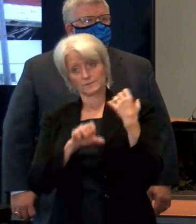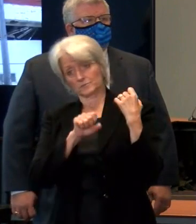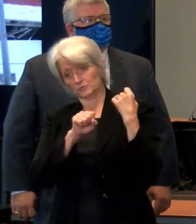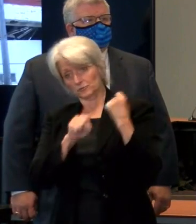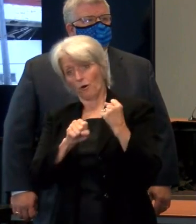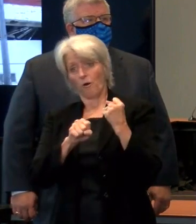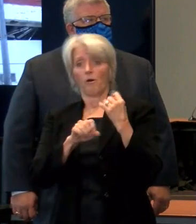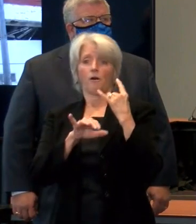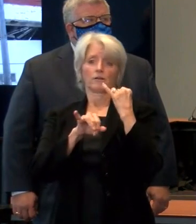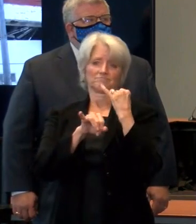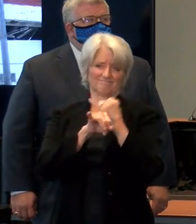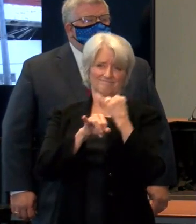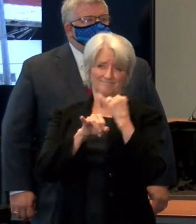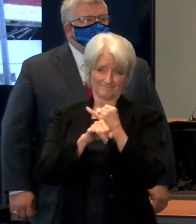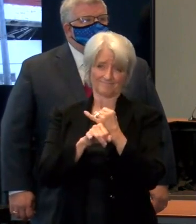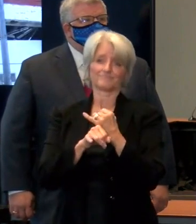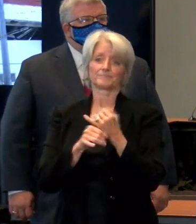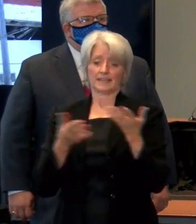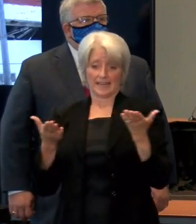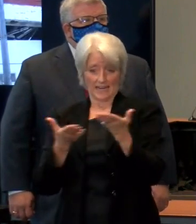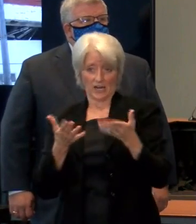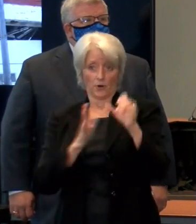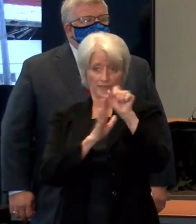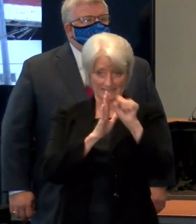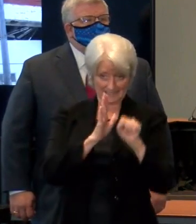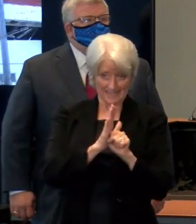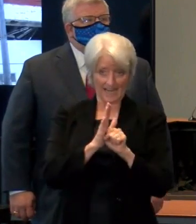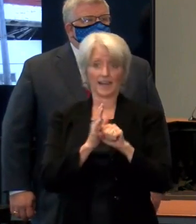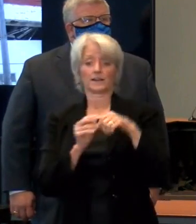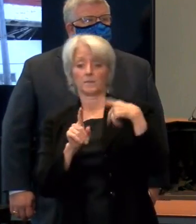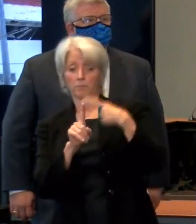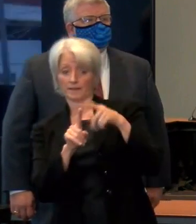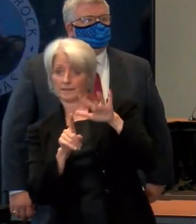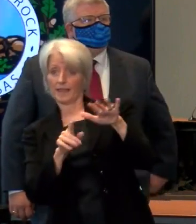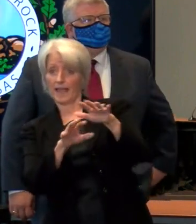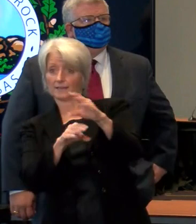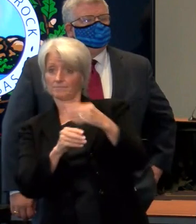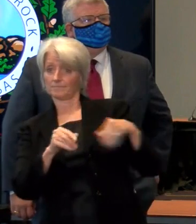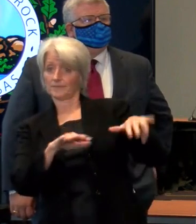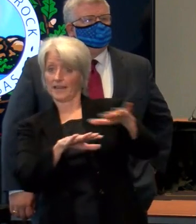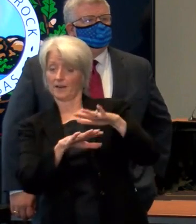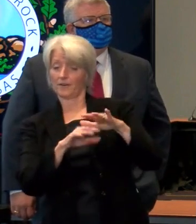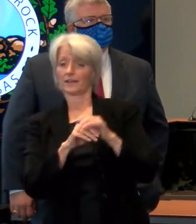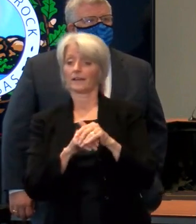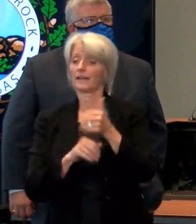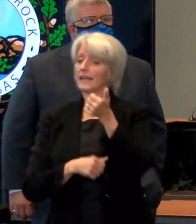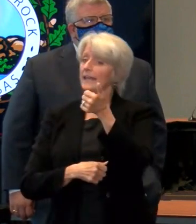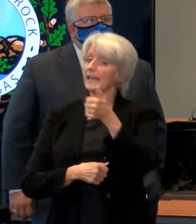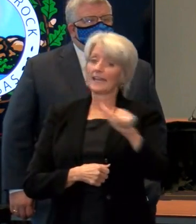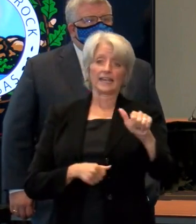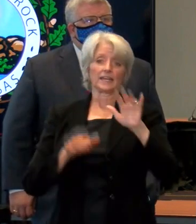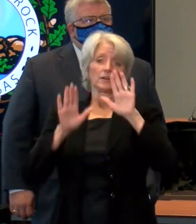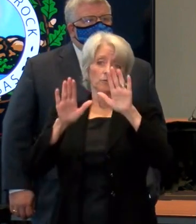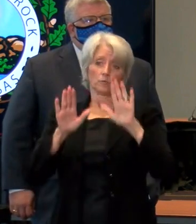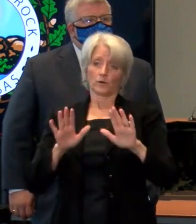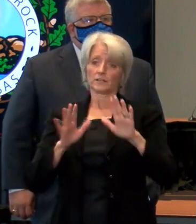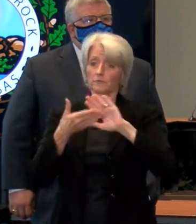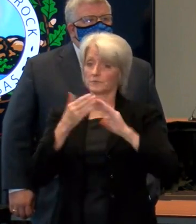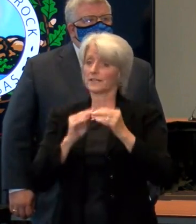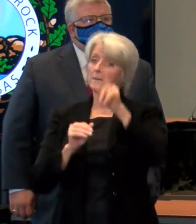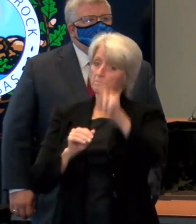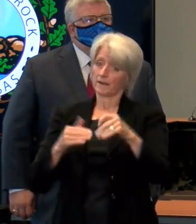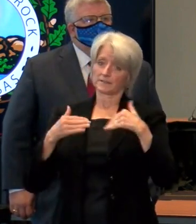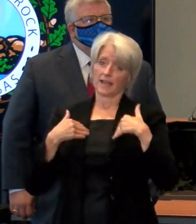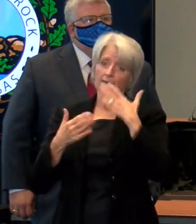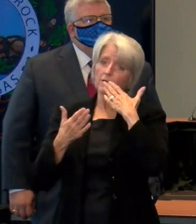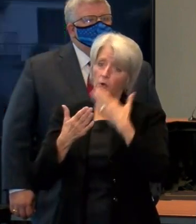in the state's capital city and Asher Avenue area, any great city must have a great higher educational